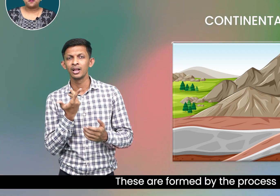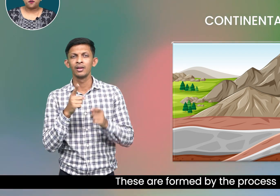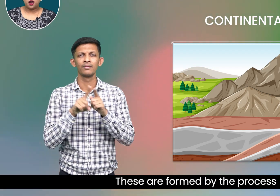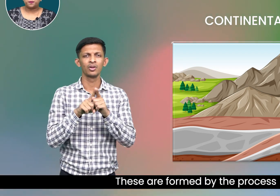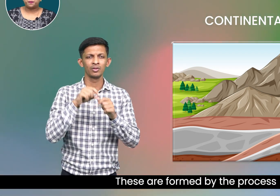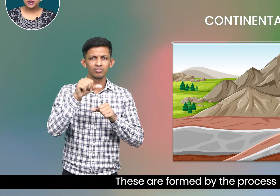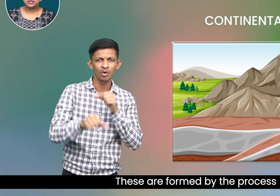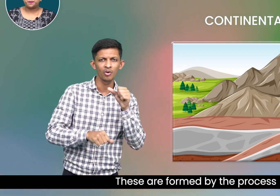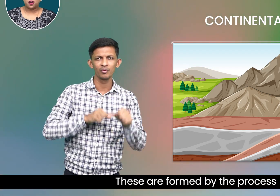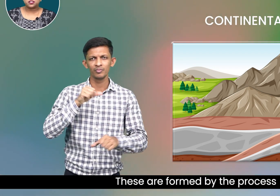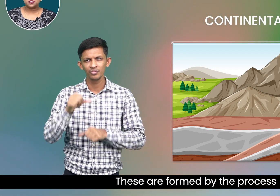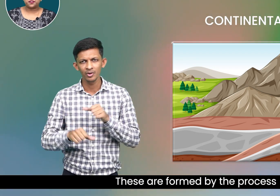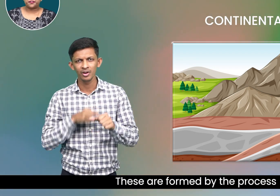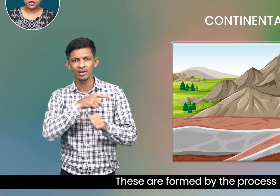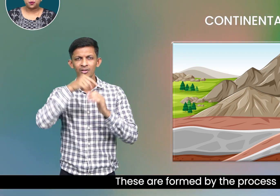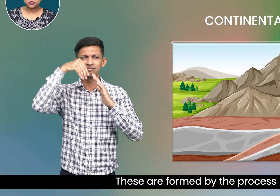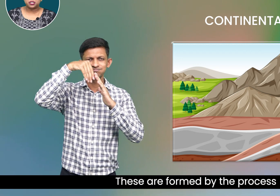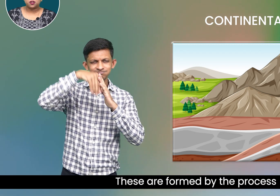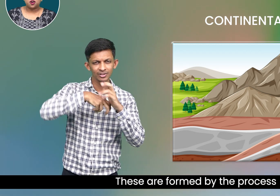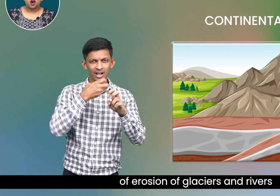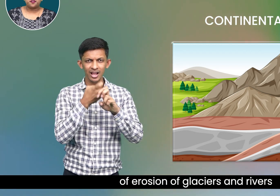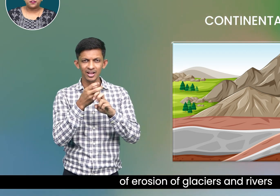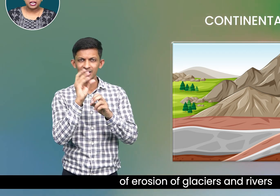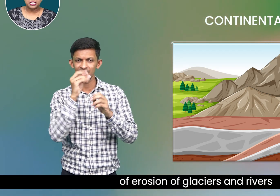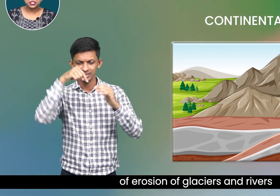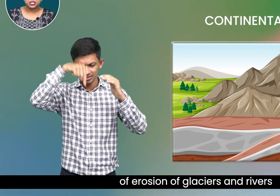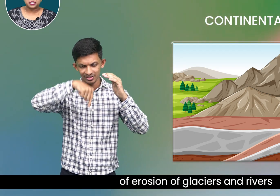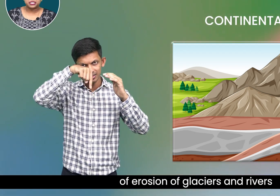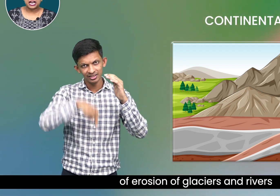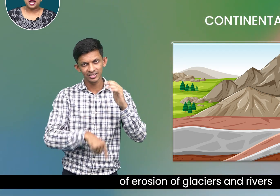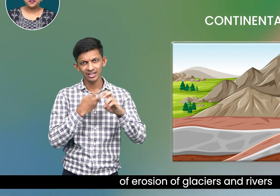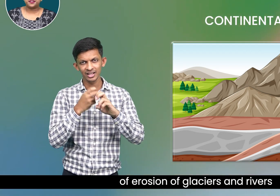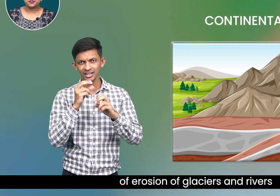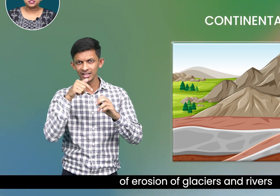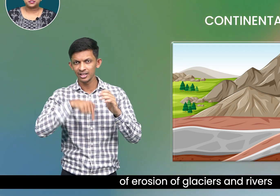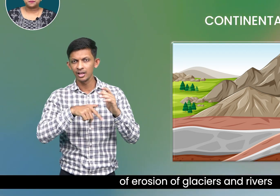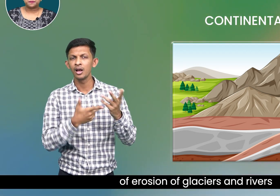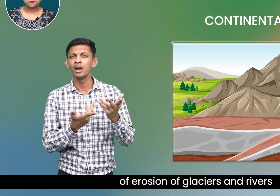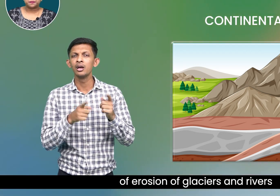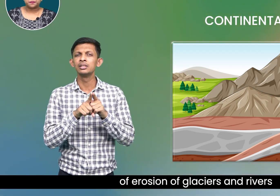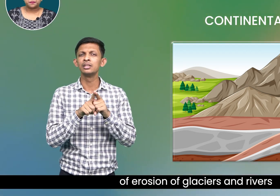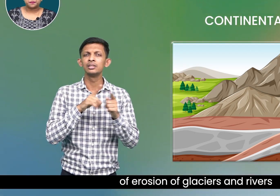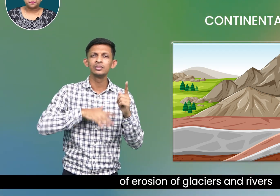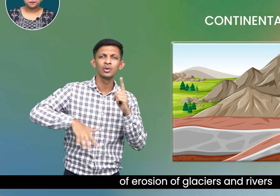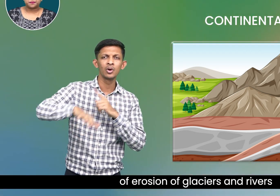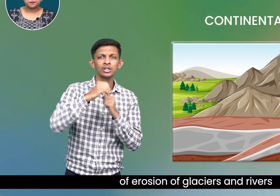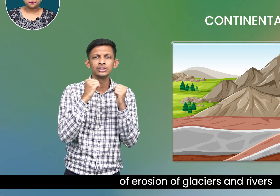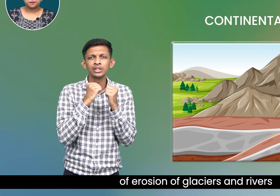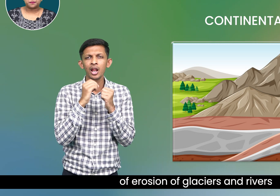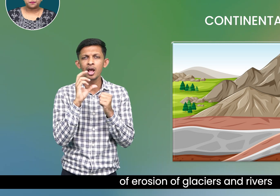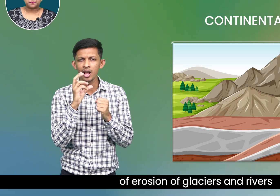These are formed by the process of erosion of glaciers and rivers.